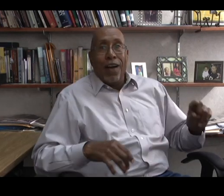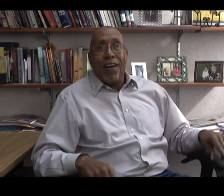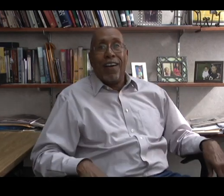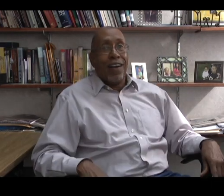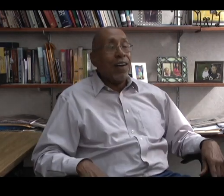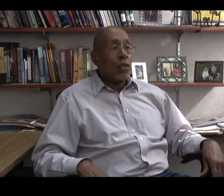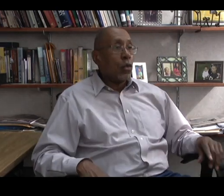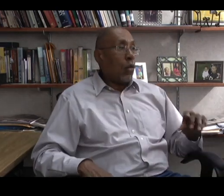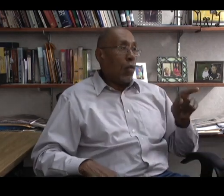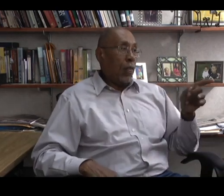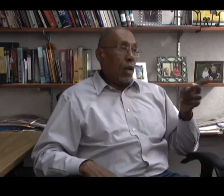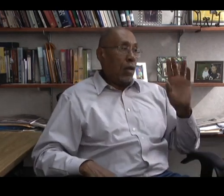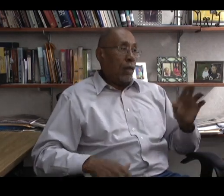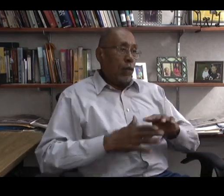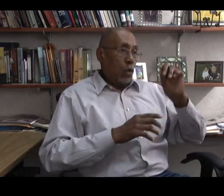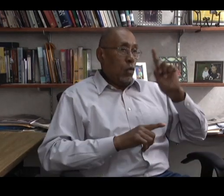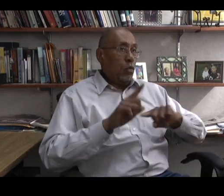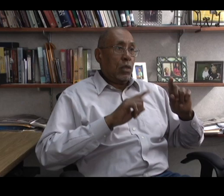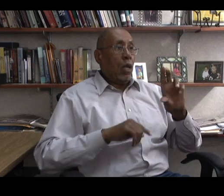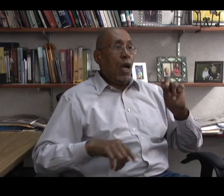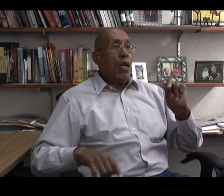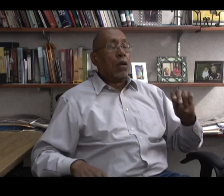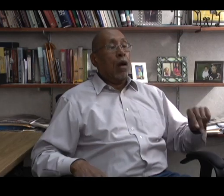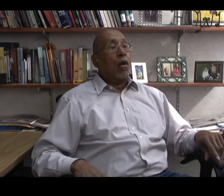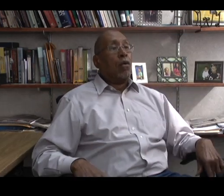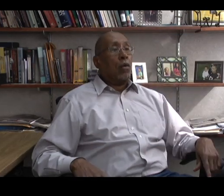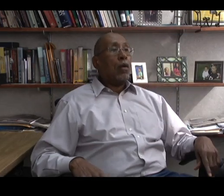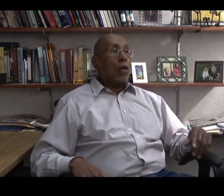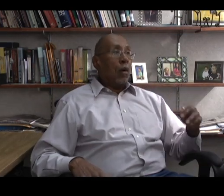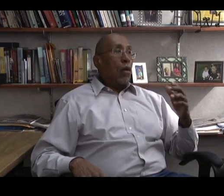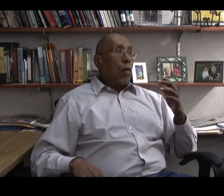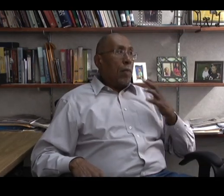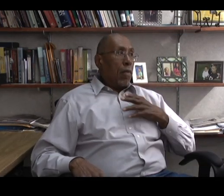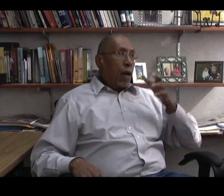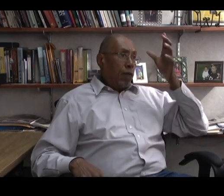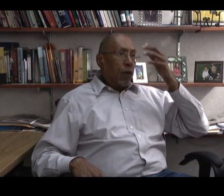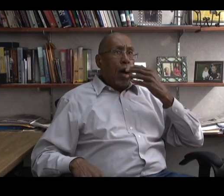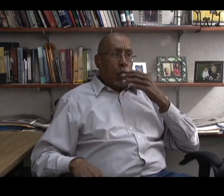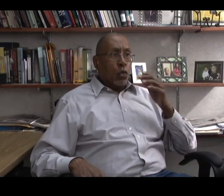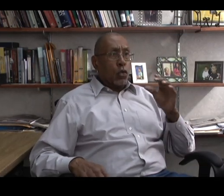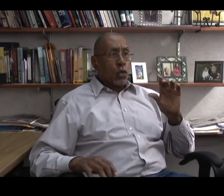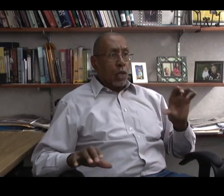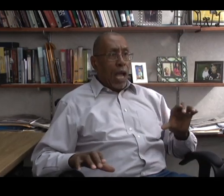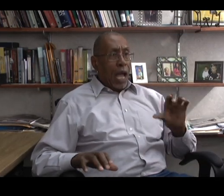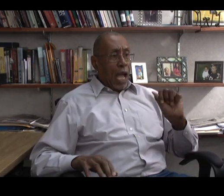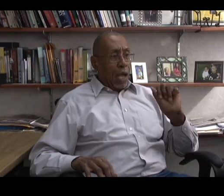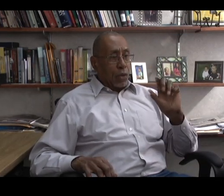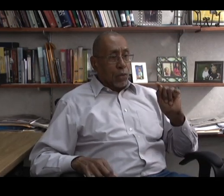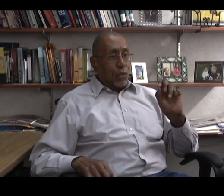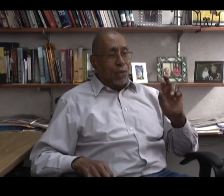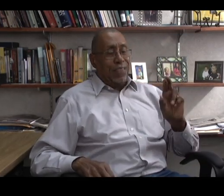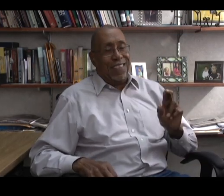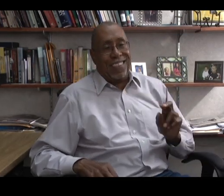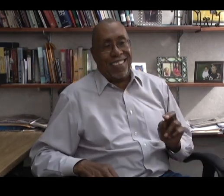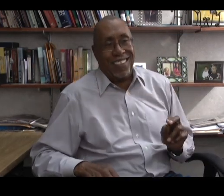matter where. So, but they never learned to sign. My father was a good